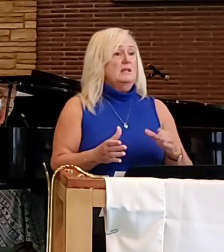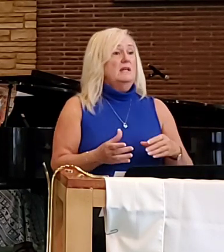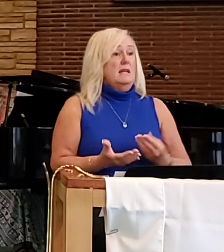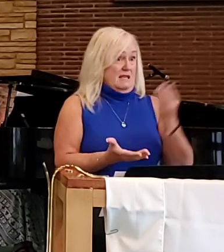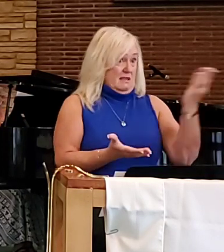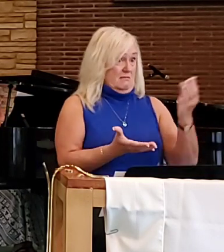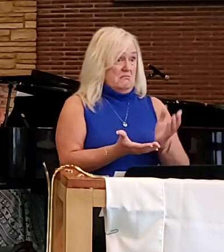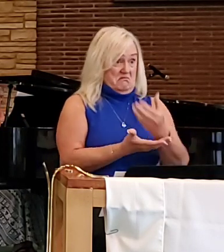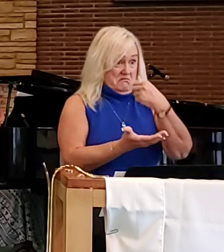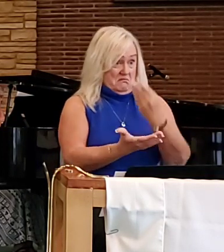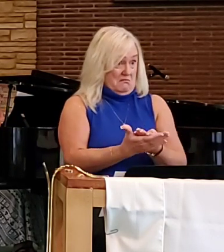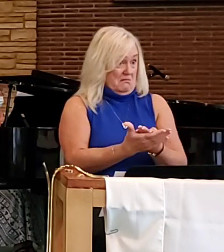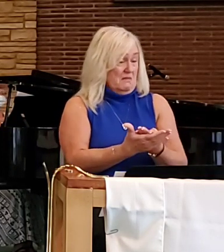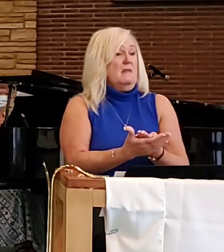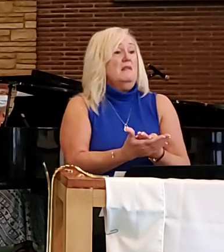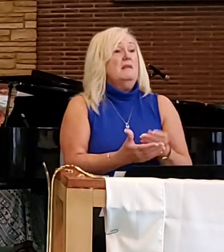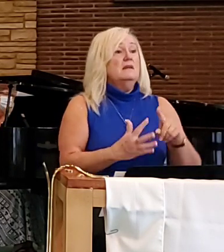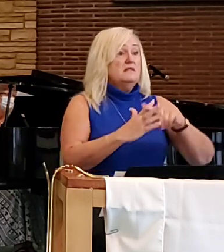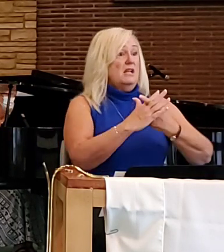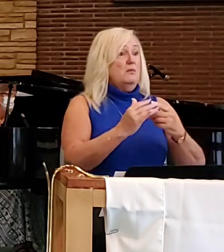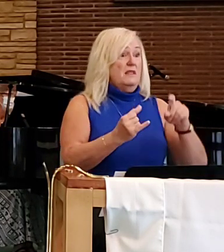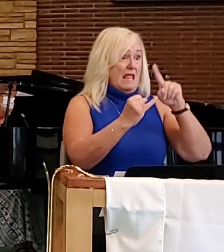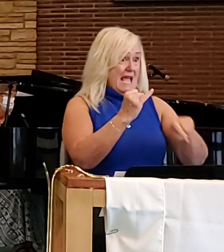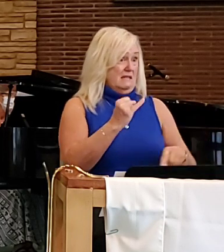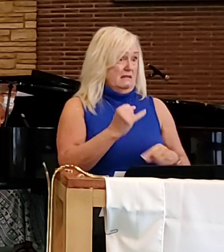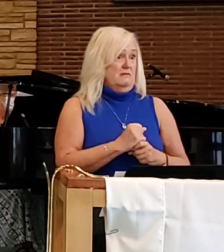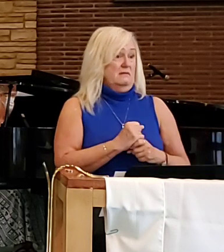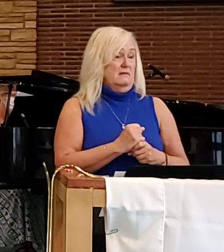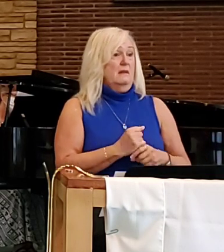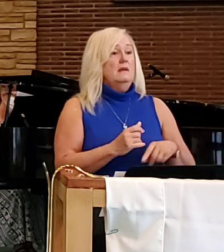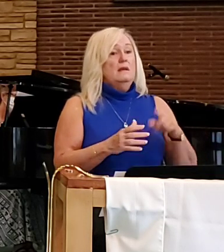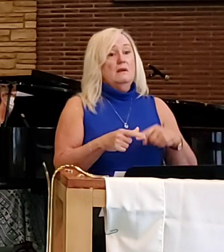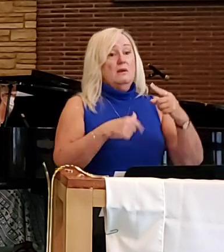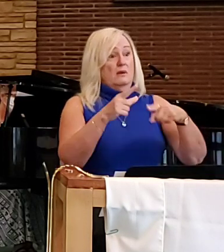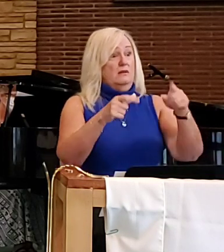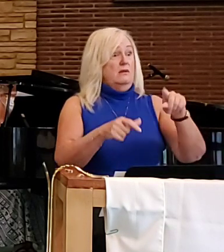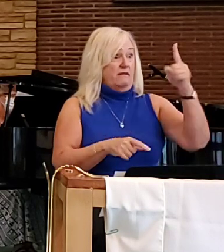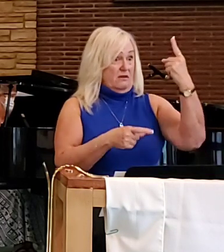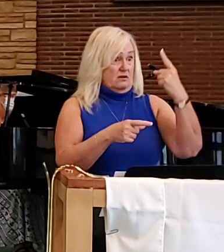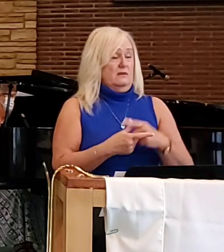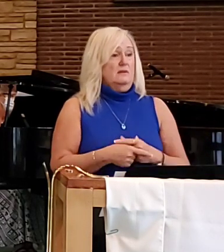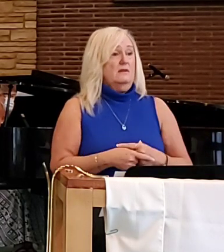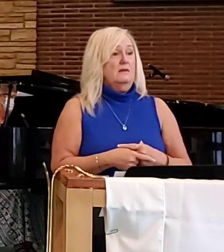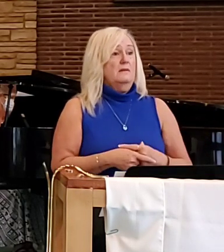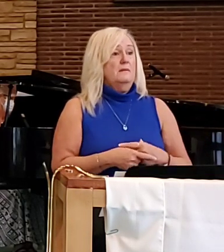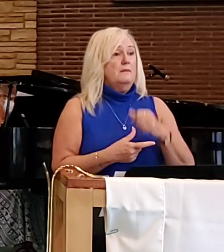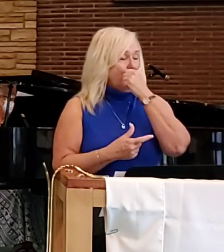pay, beginning with the last and then going to the first.'